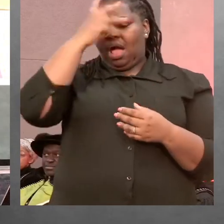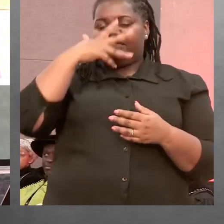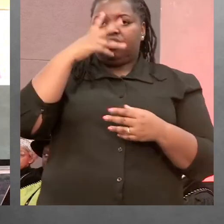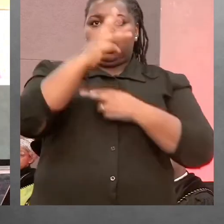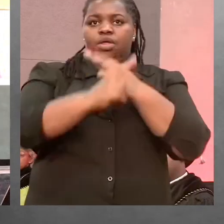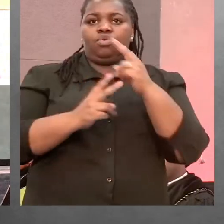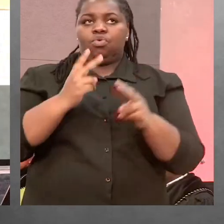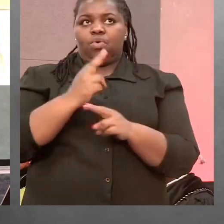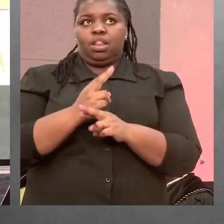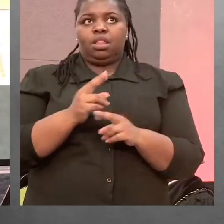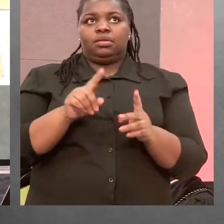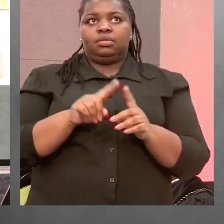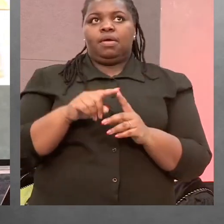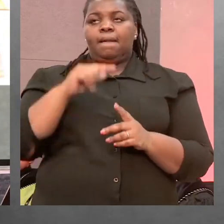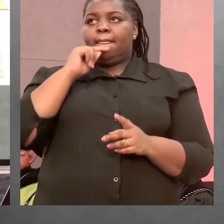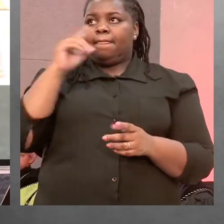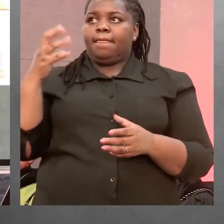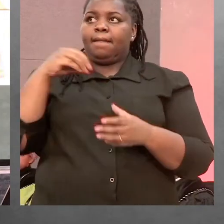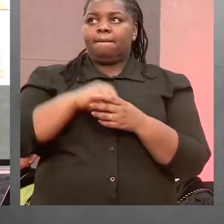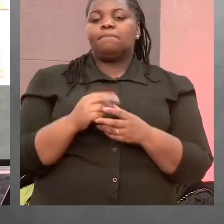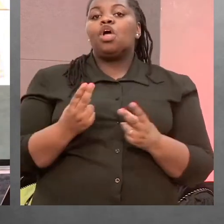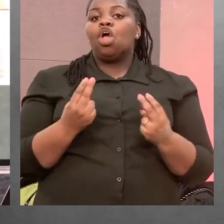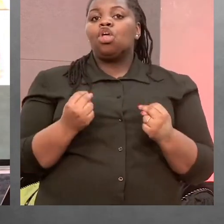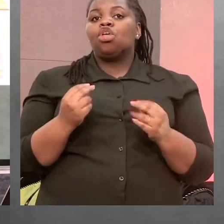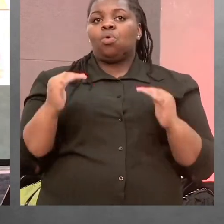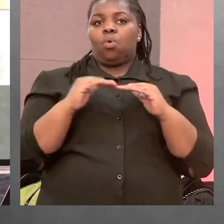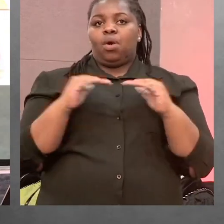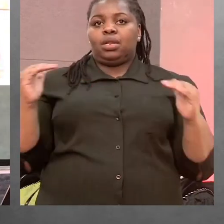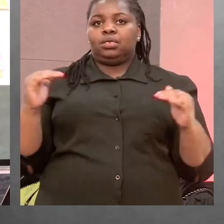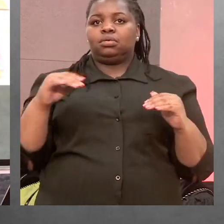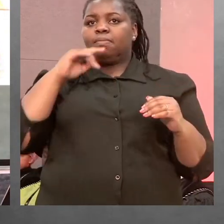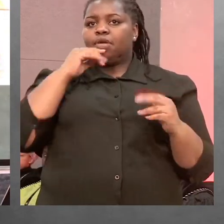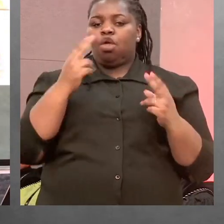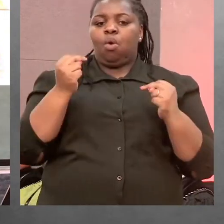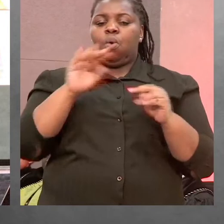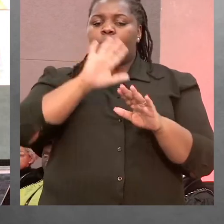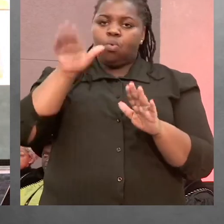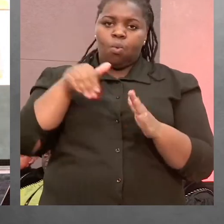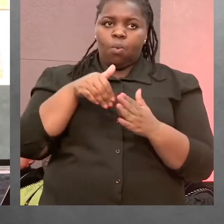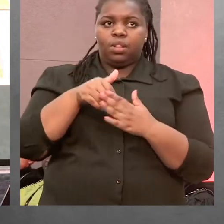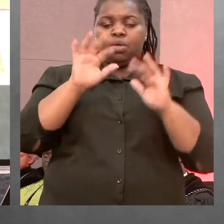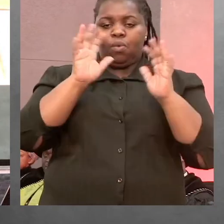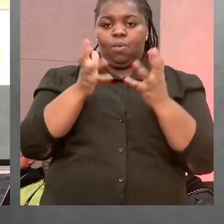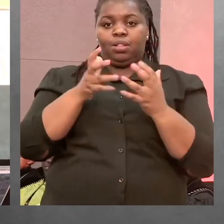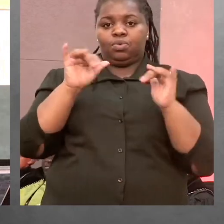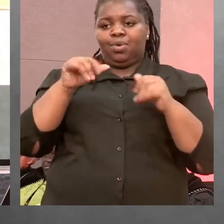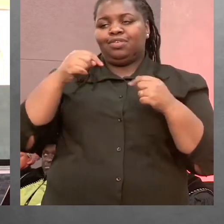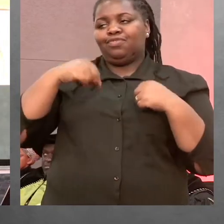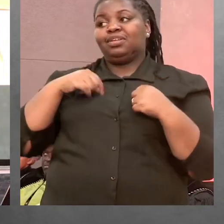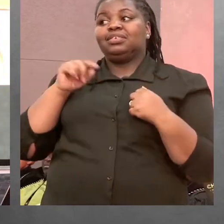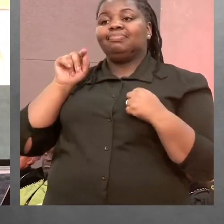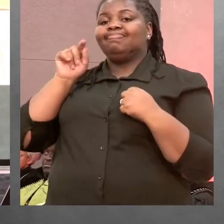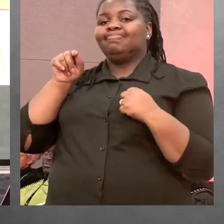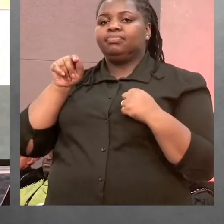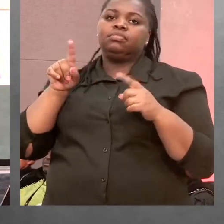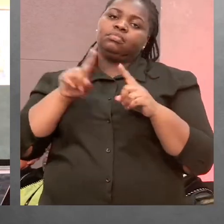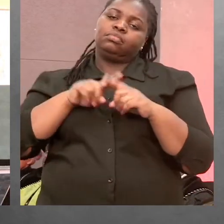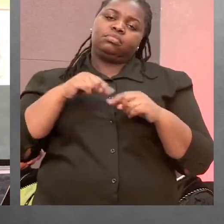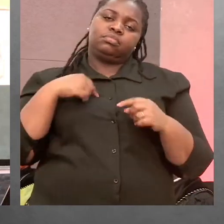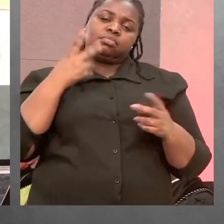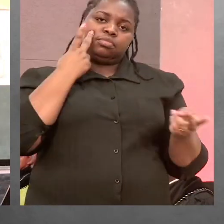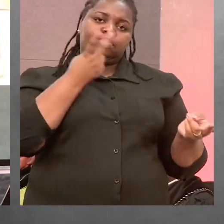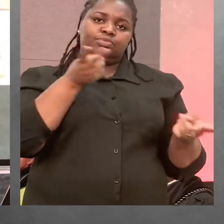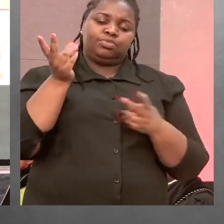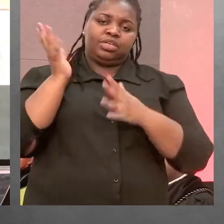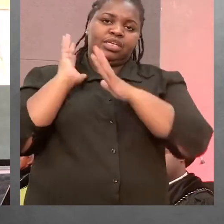the end of racial and gender inequality. A whole new world is waiting for us on the other side, as we've seen in